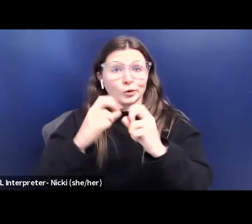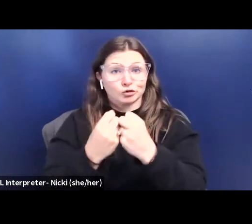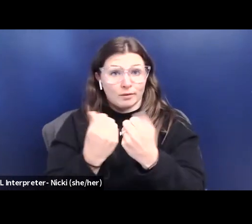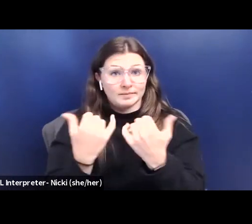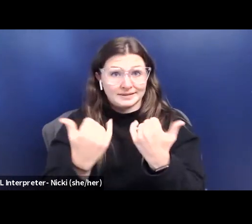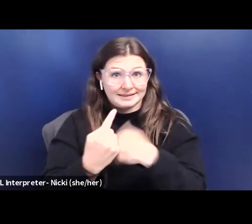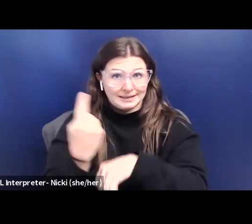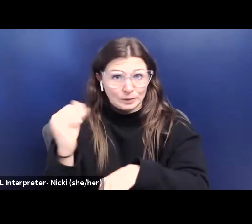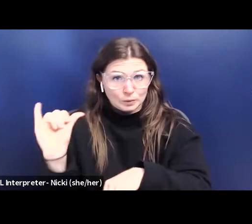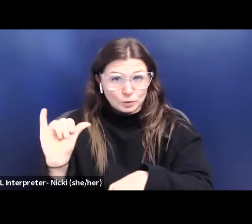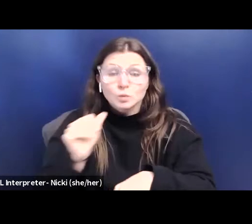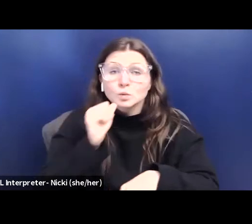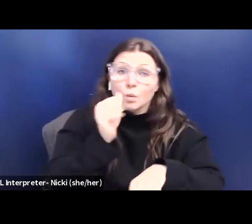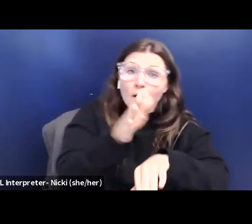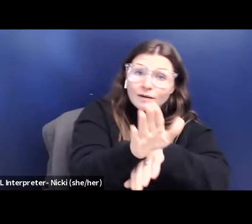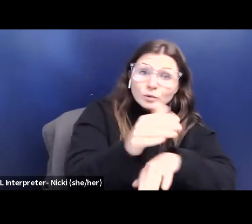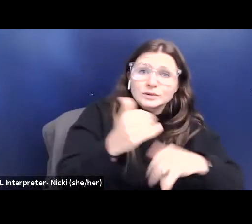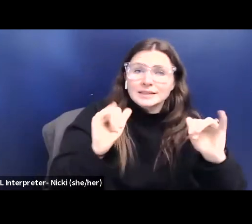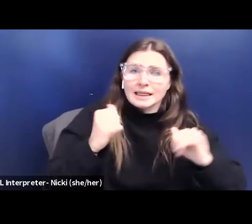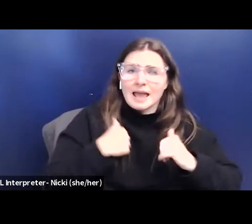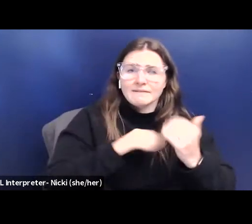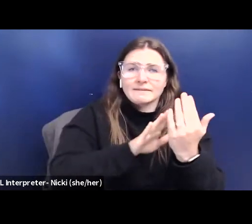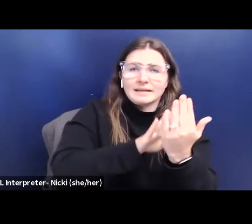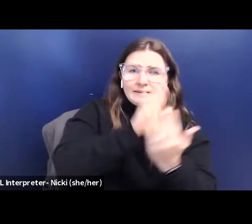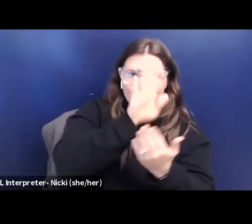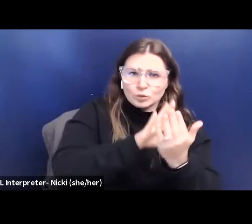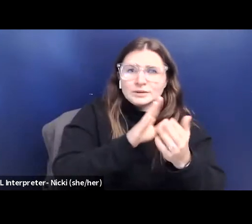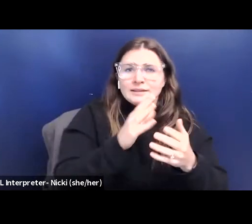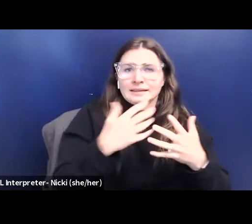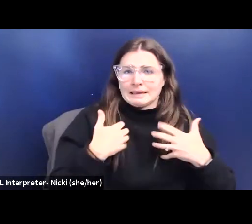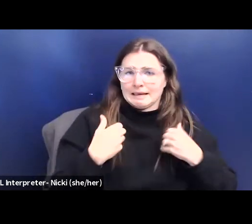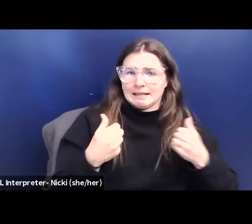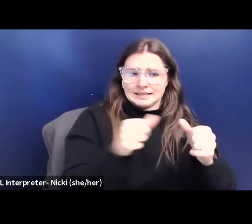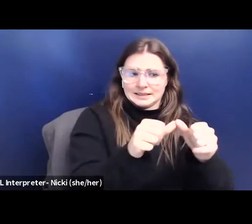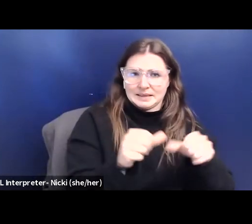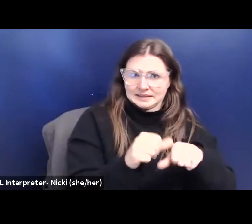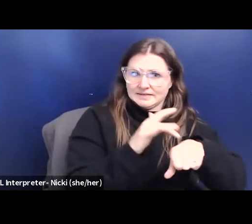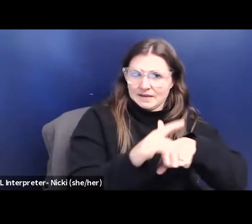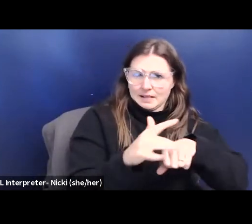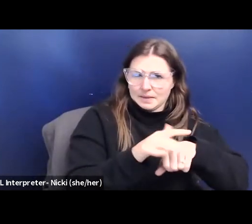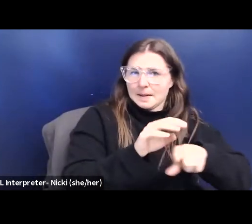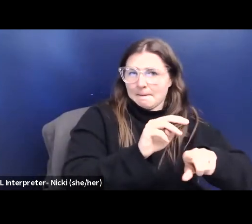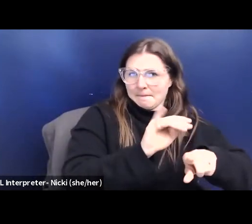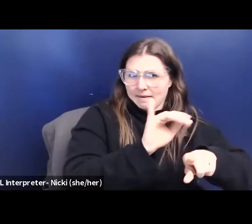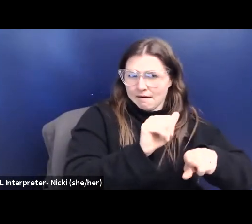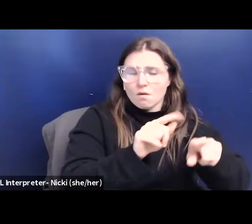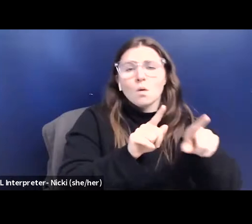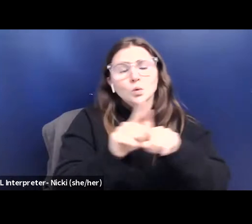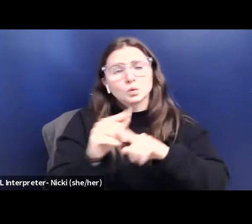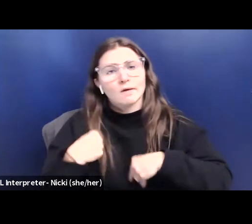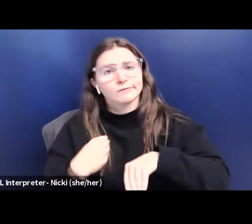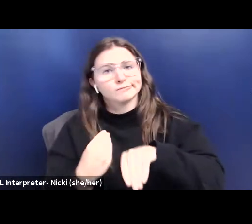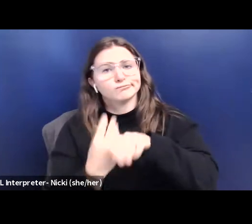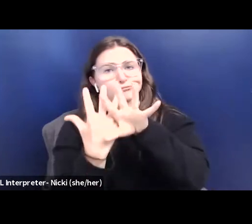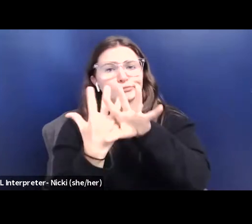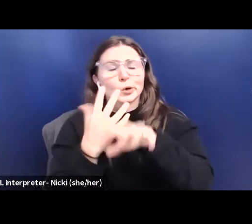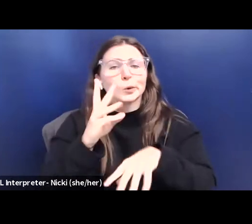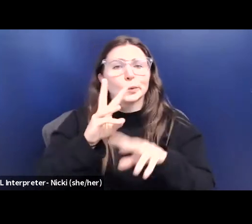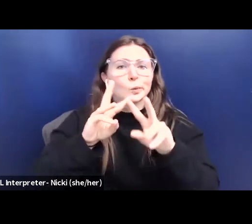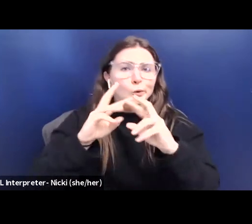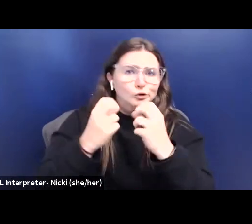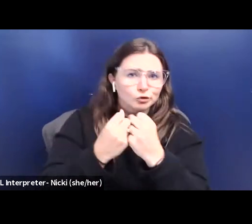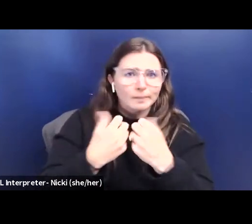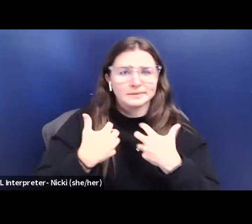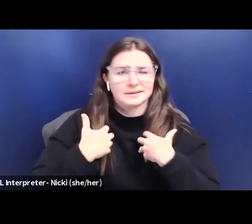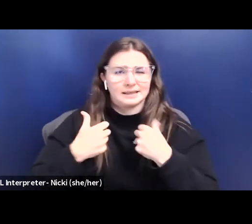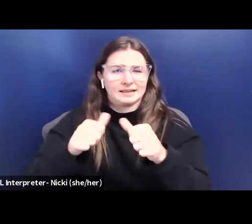there will still be in-person healing spaces at the MIA, as well as virtual workshops and healing spaces, and a virtual